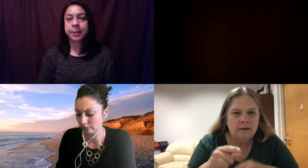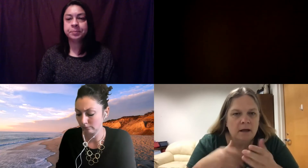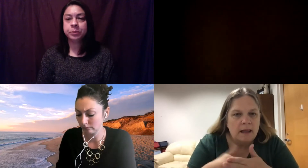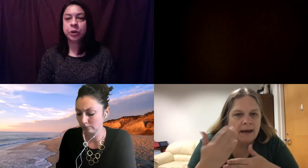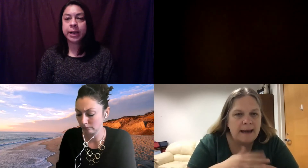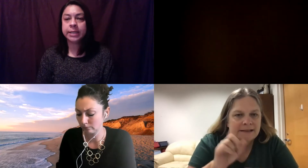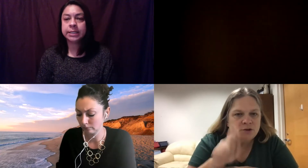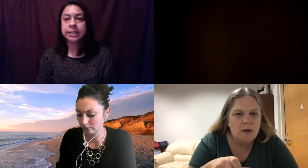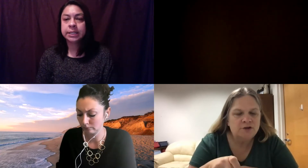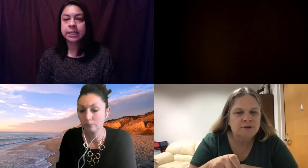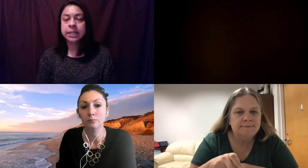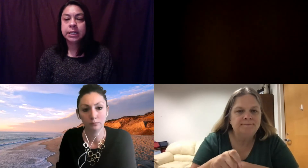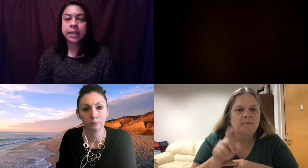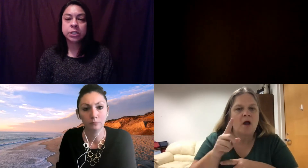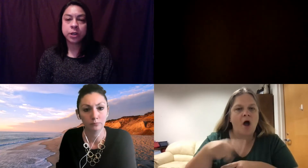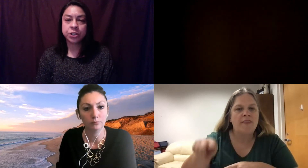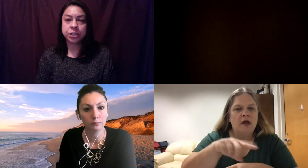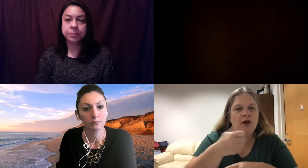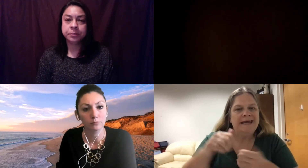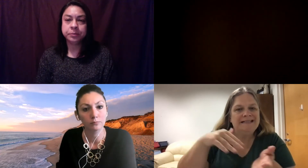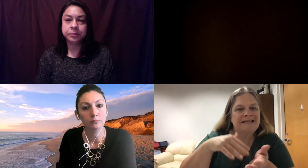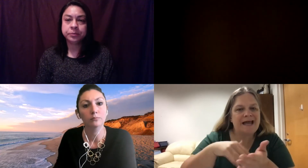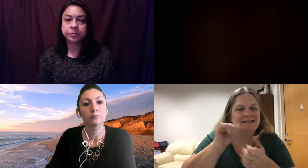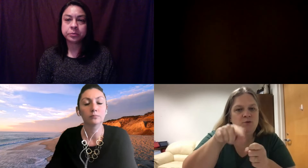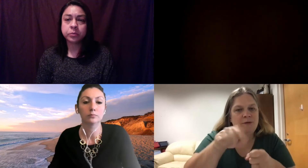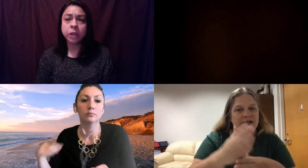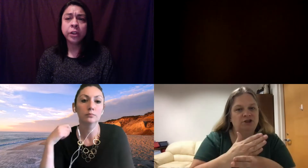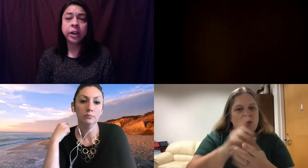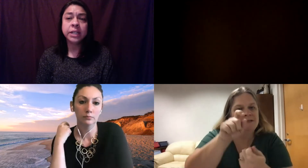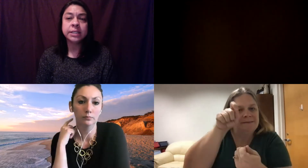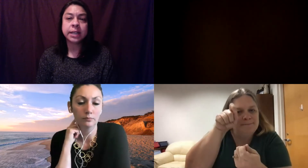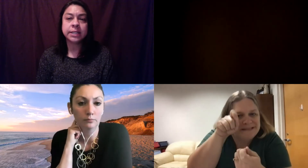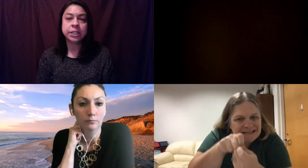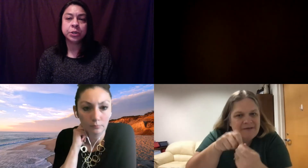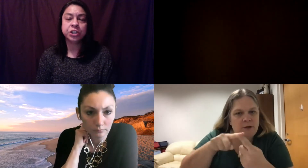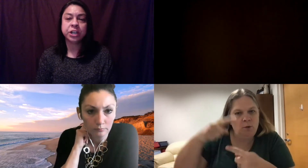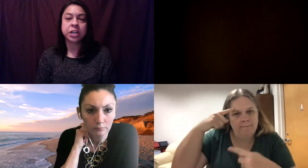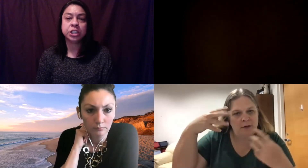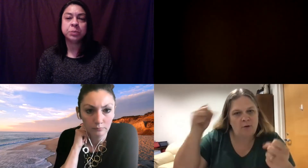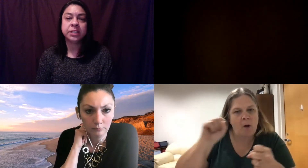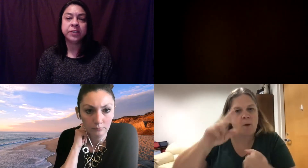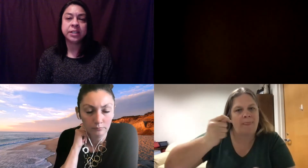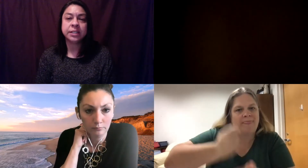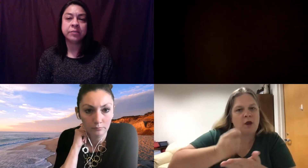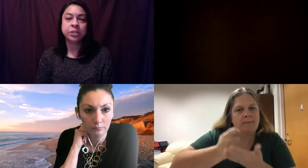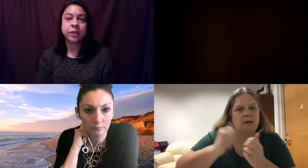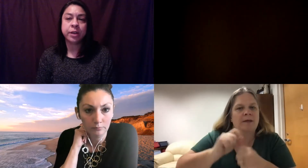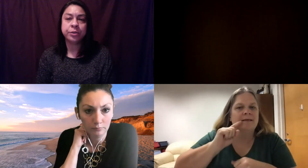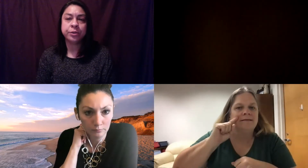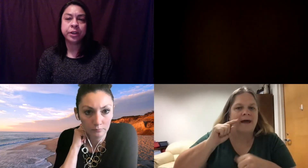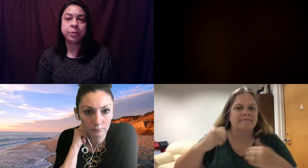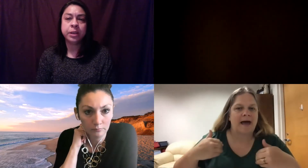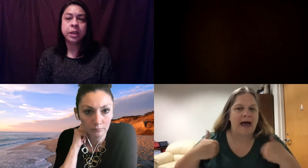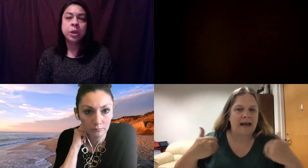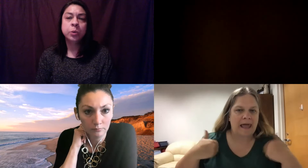Okay, great. Next question. Are there any studies that you can share specifics of mental health